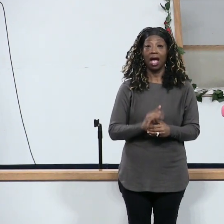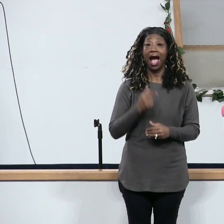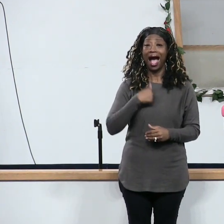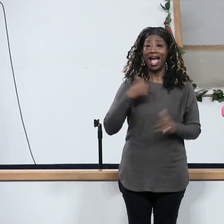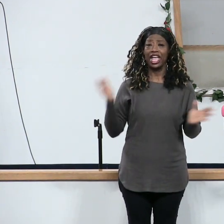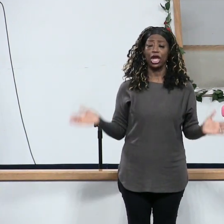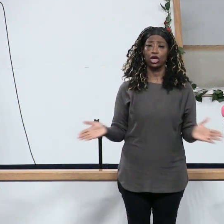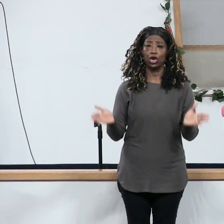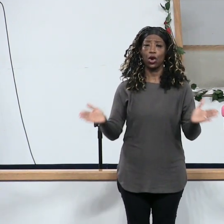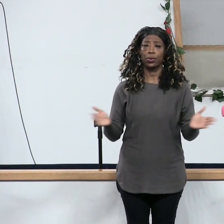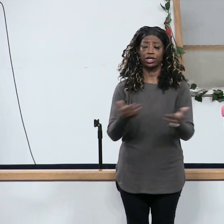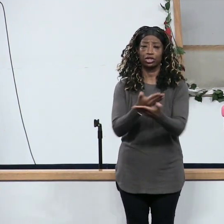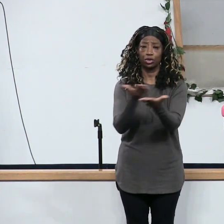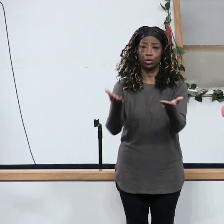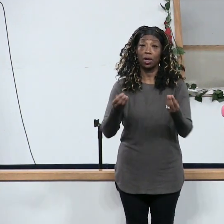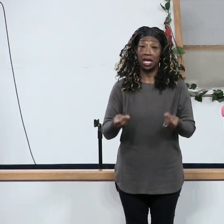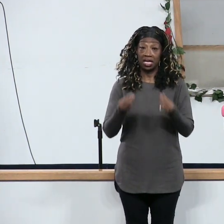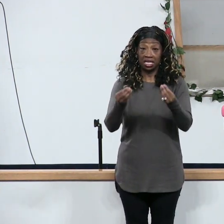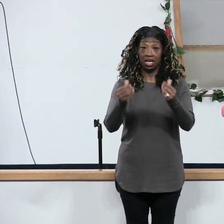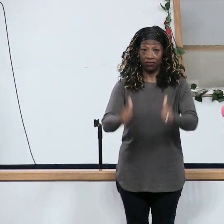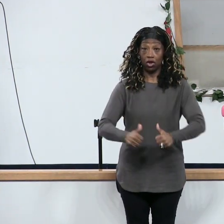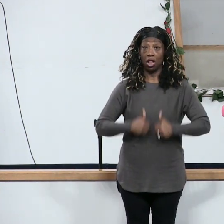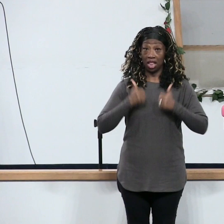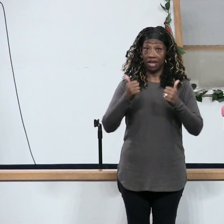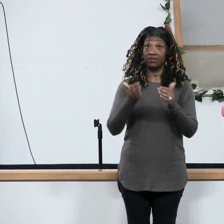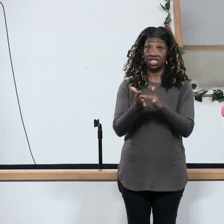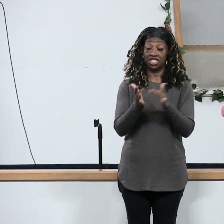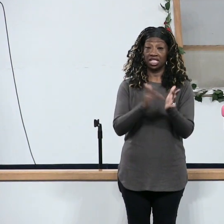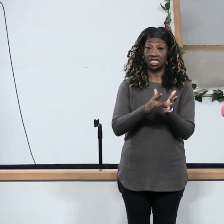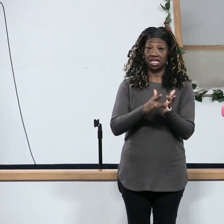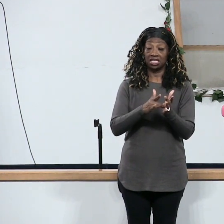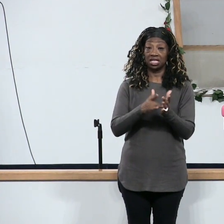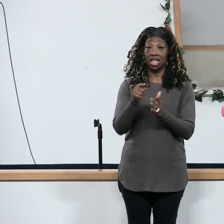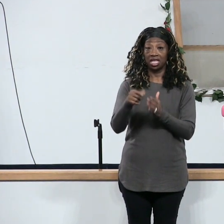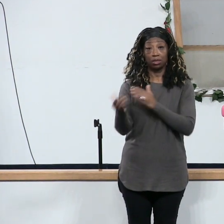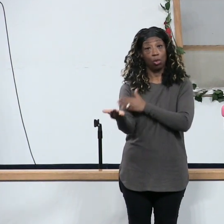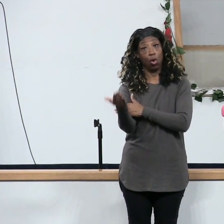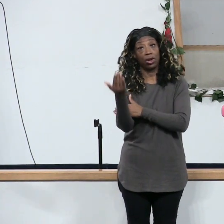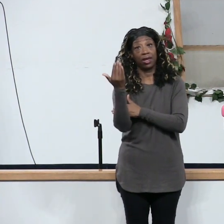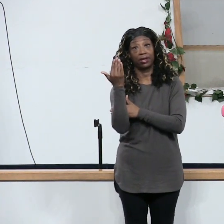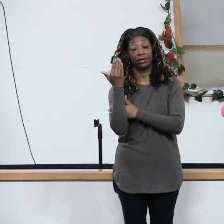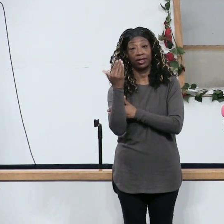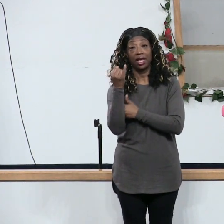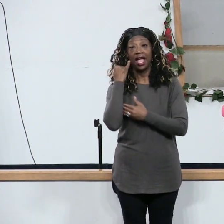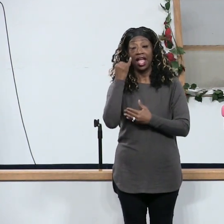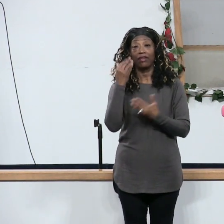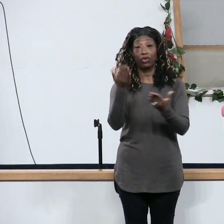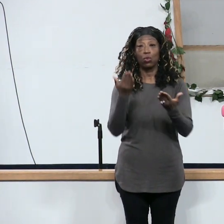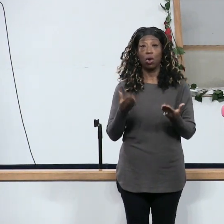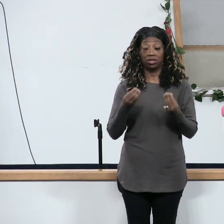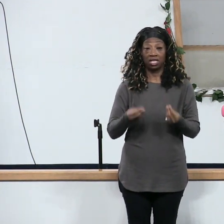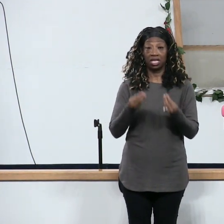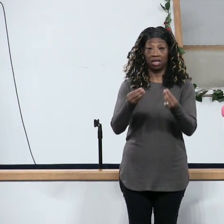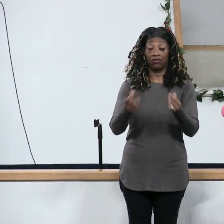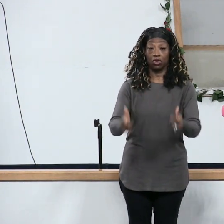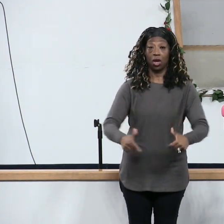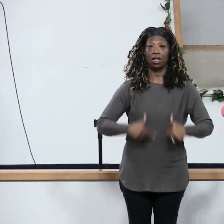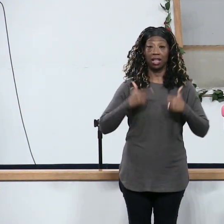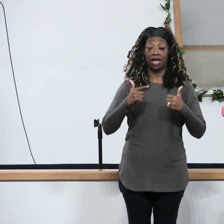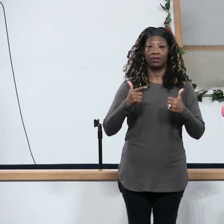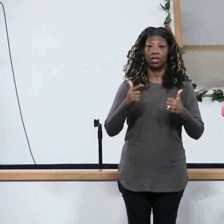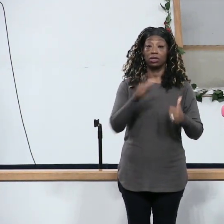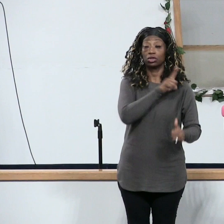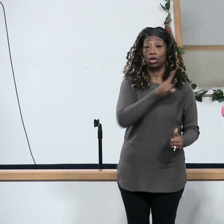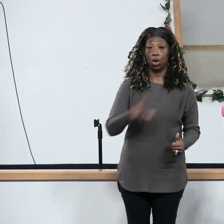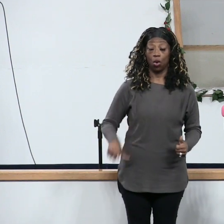you, give your life to Jesus this morning. If you want to give your life to the Lord, I just ask you